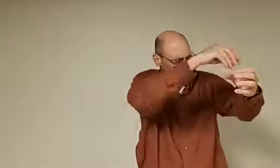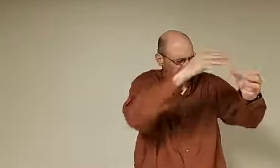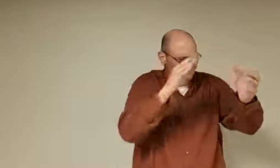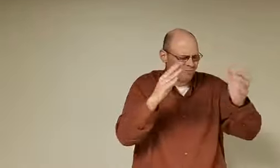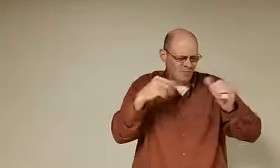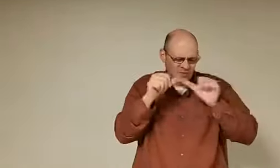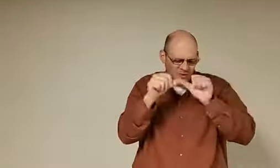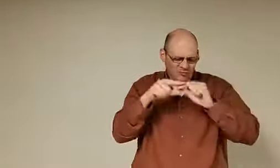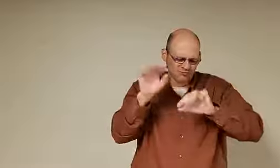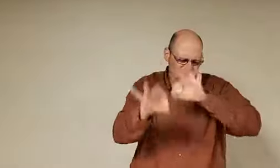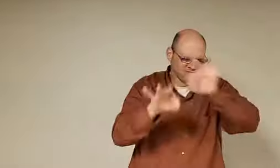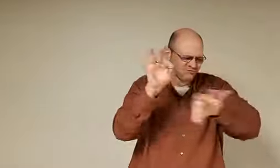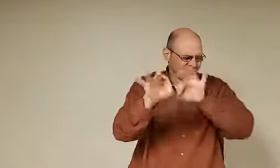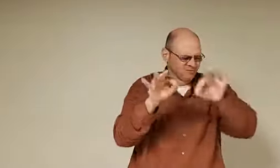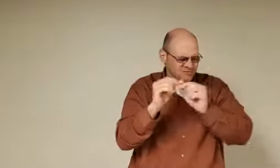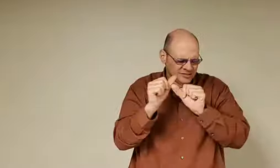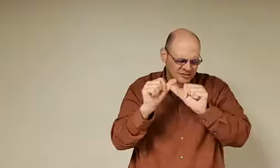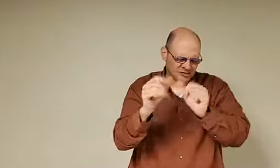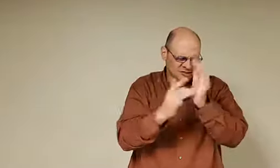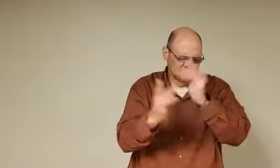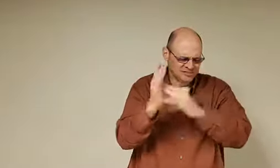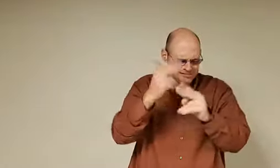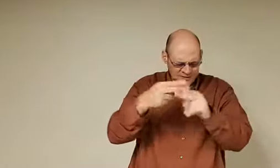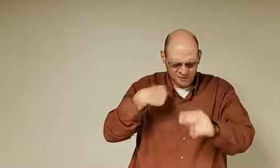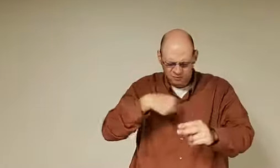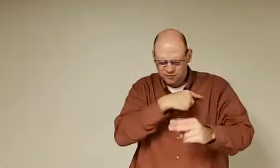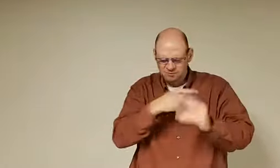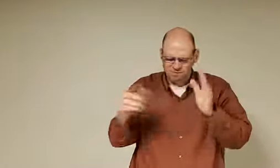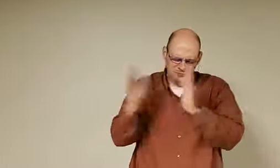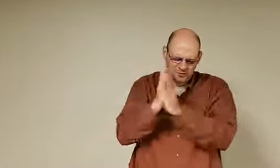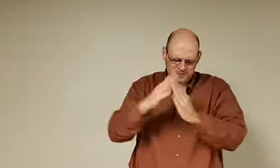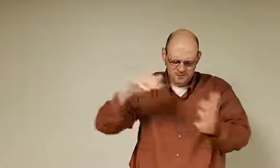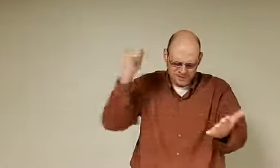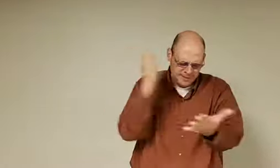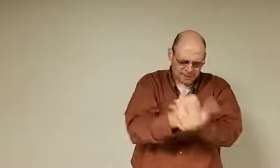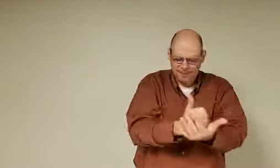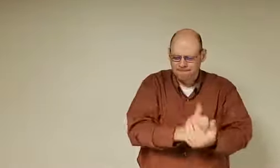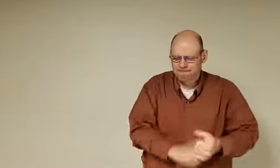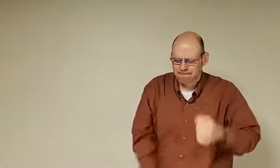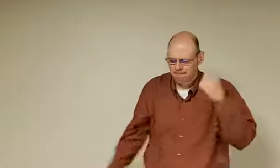Lord, touch people. Lord, we pray to continue witnessing. In the name of Jesus, we pray. Amen. Amen.